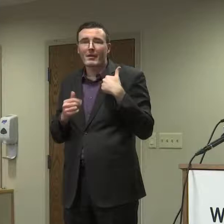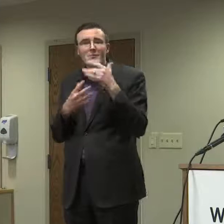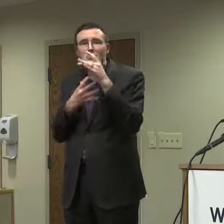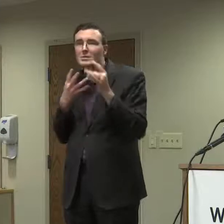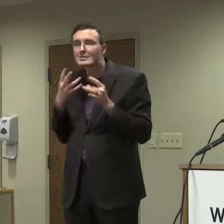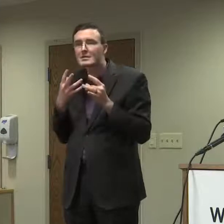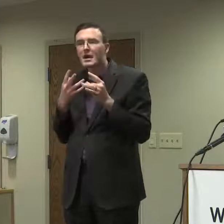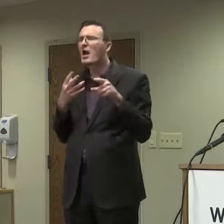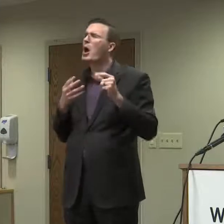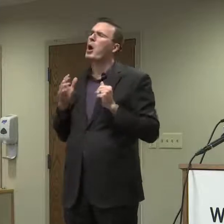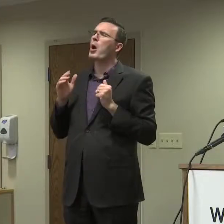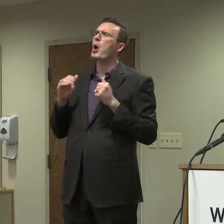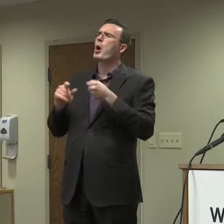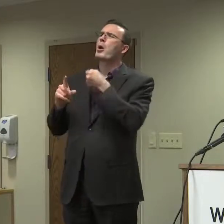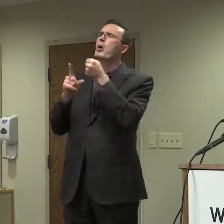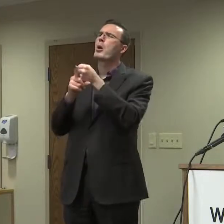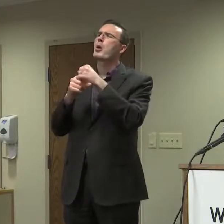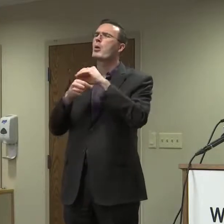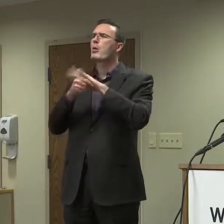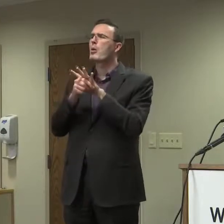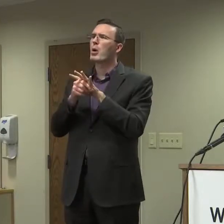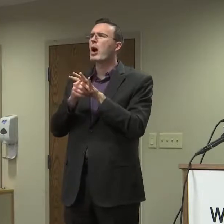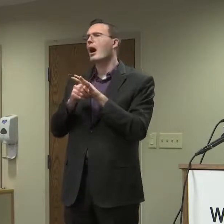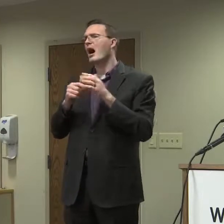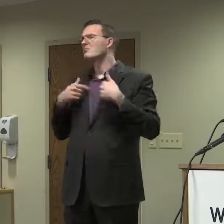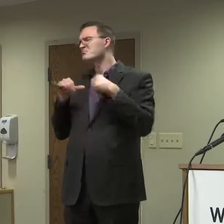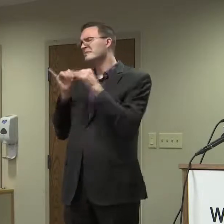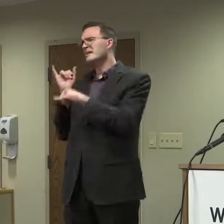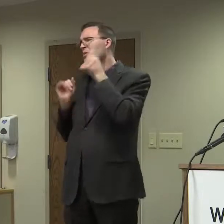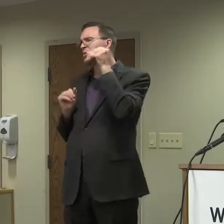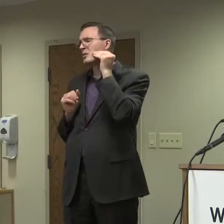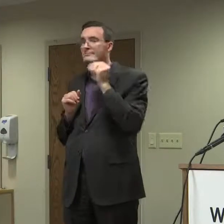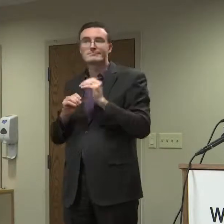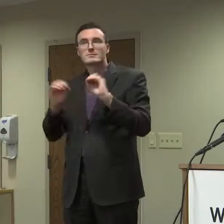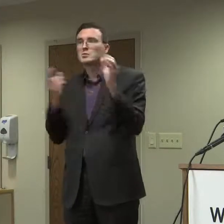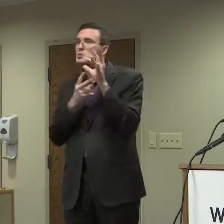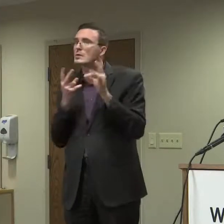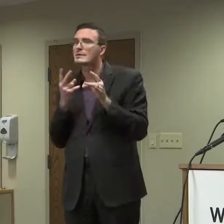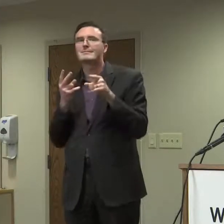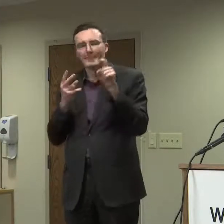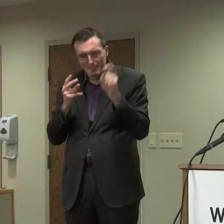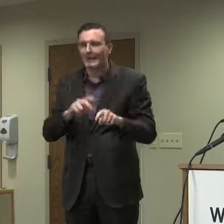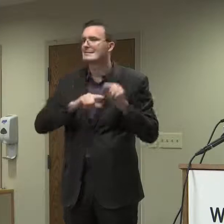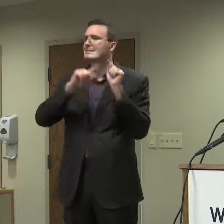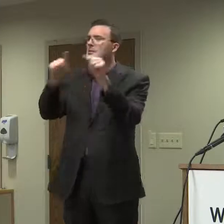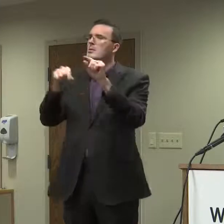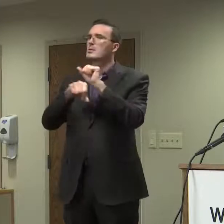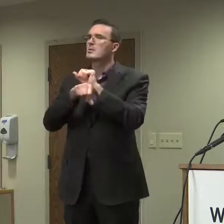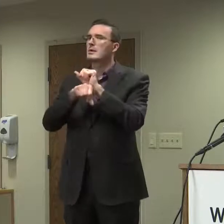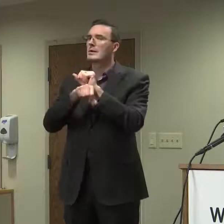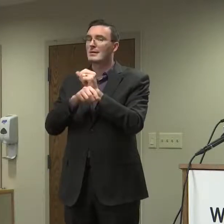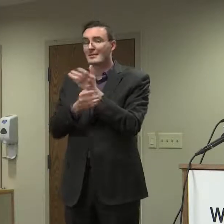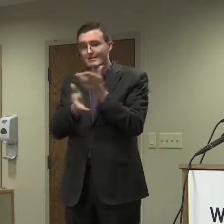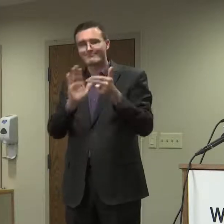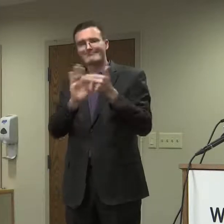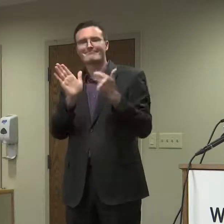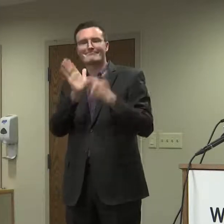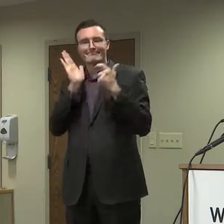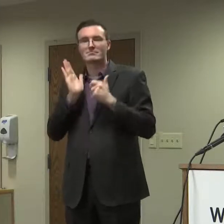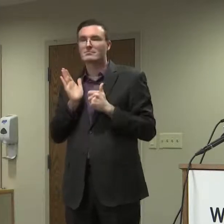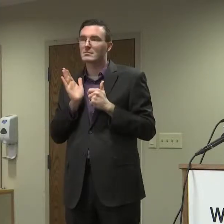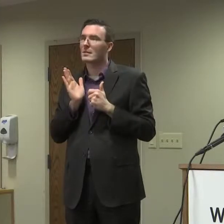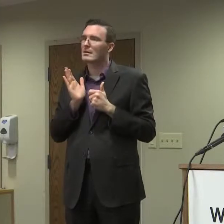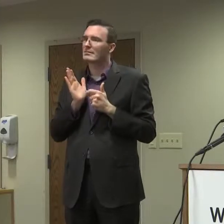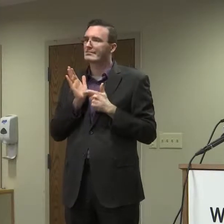home when we were in our stay-at-home all-in for Illinois. These individuals were deemed essential and continued to